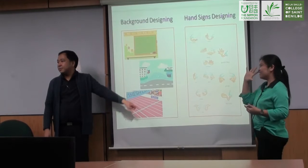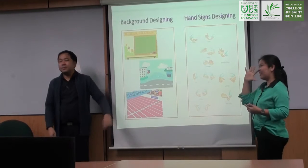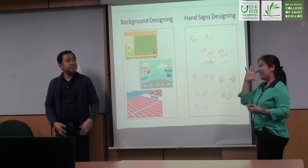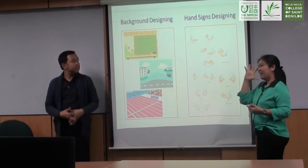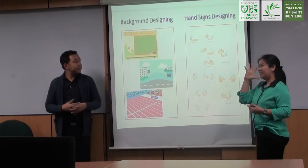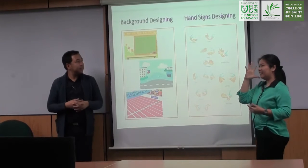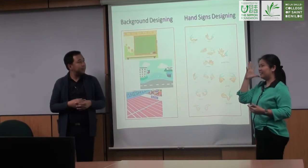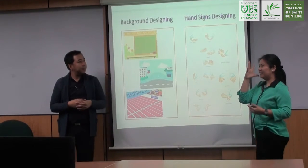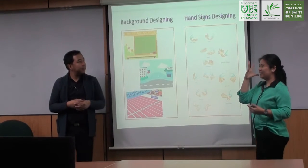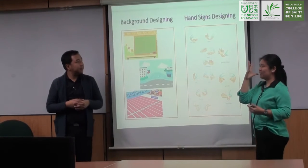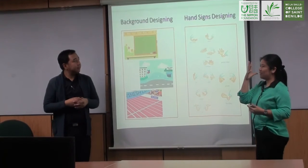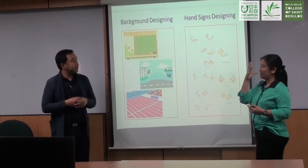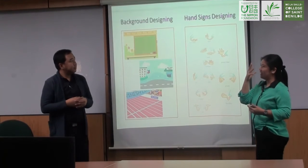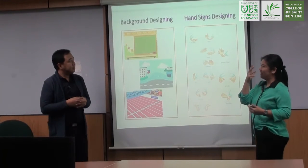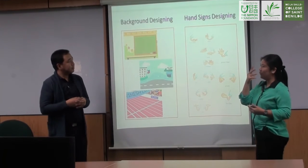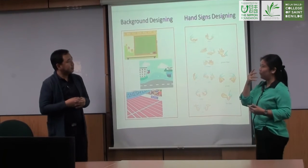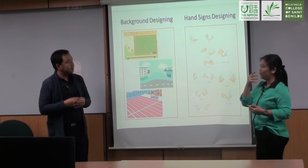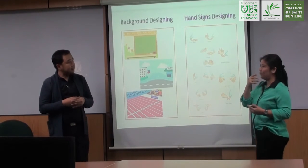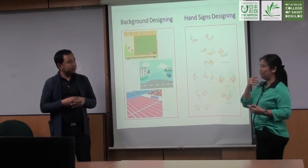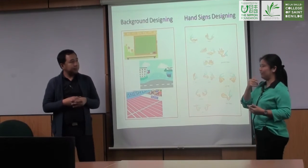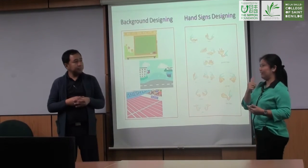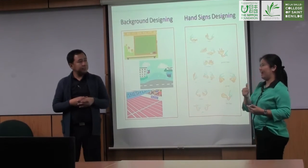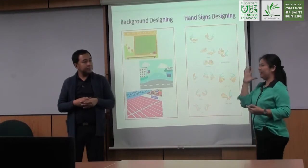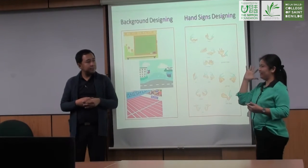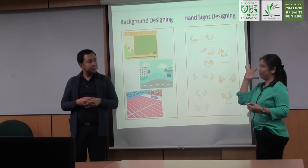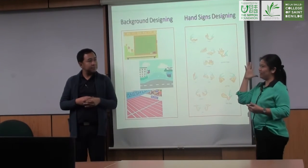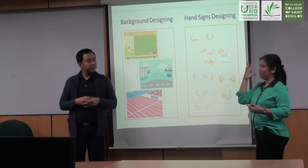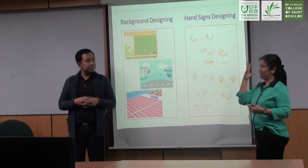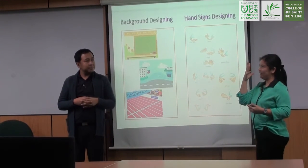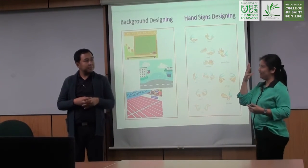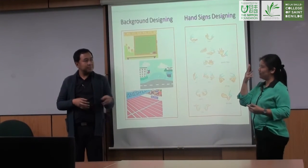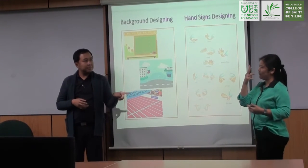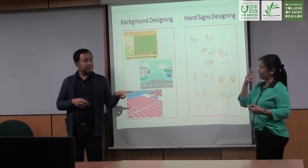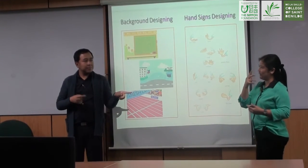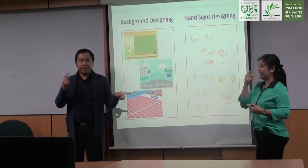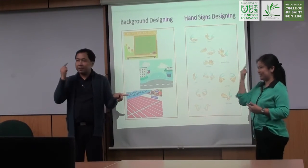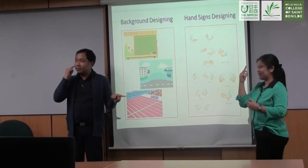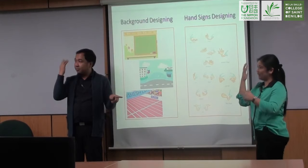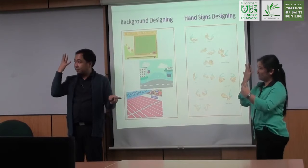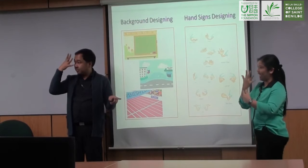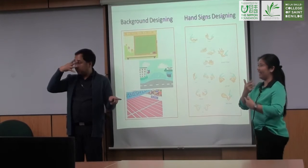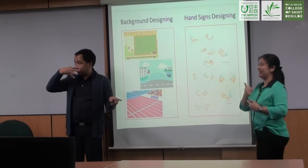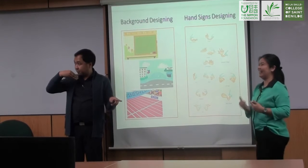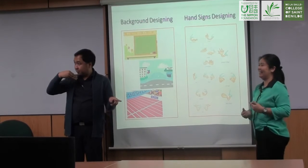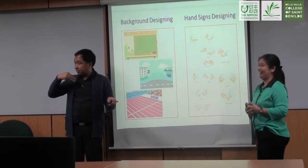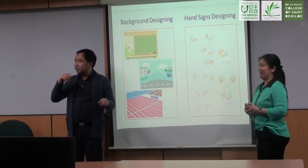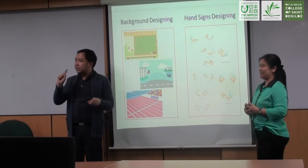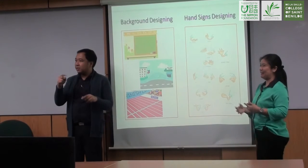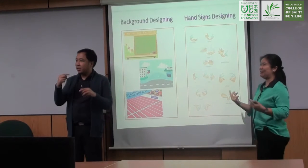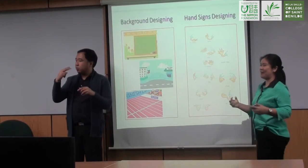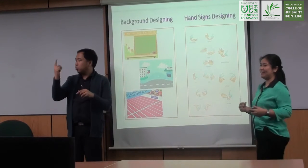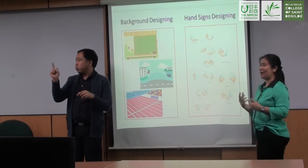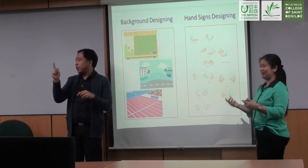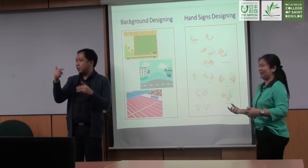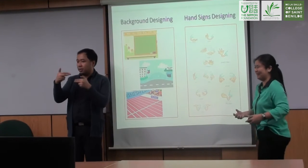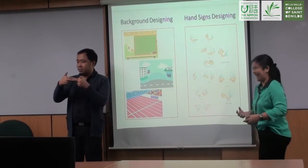And these are there's a, let's say, pool. I think parang currently and before, it's just only the hand. So, try